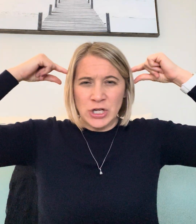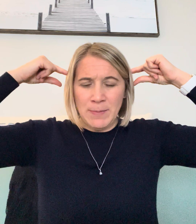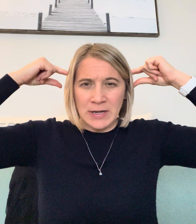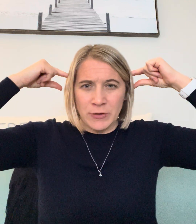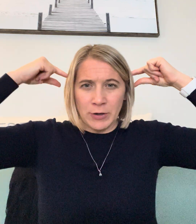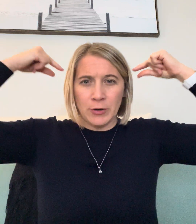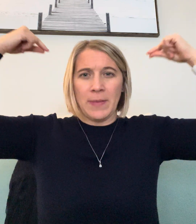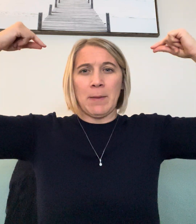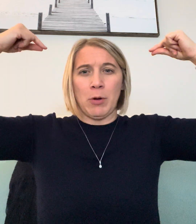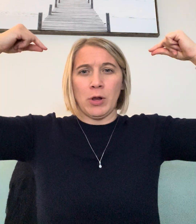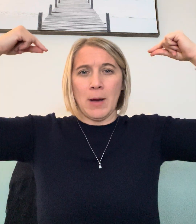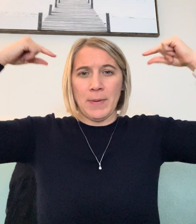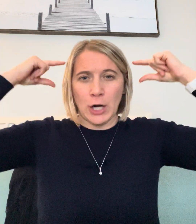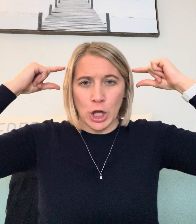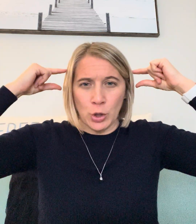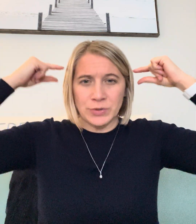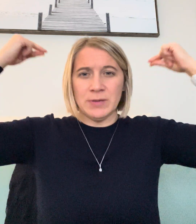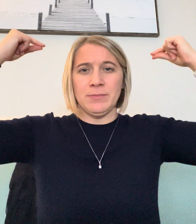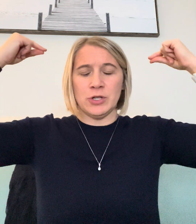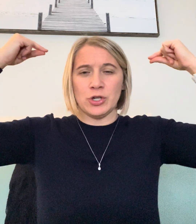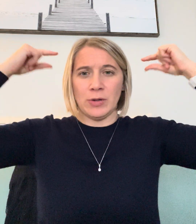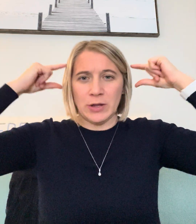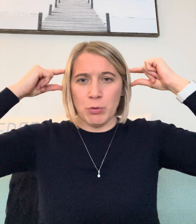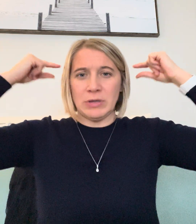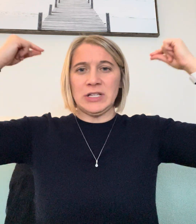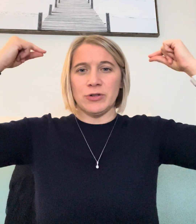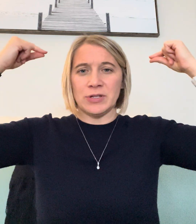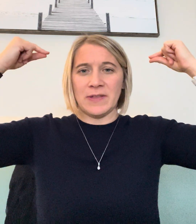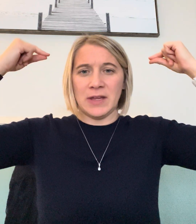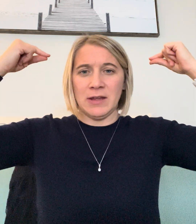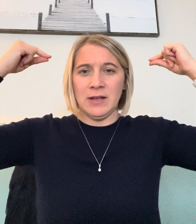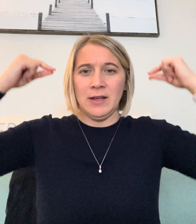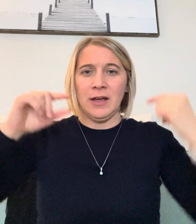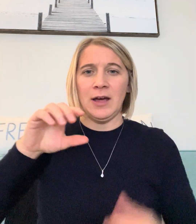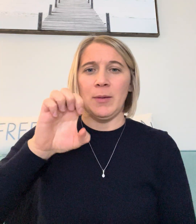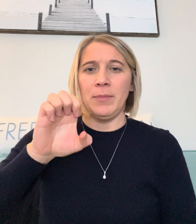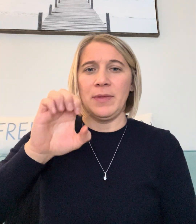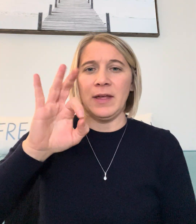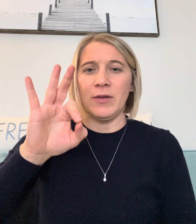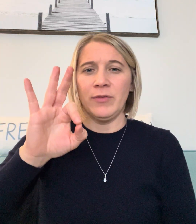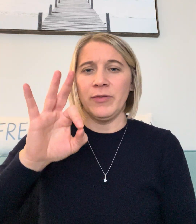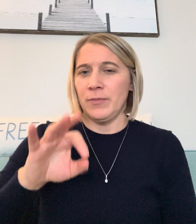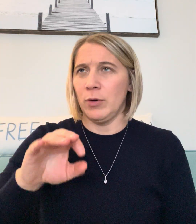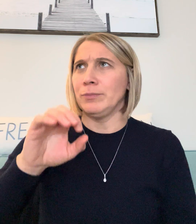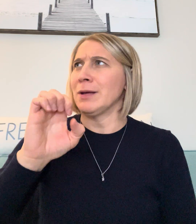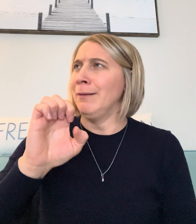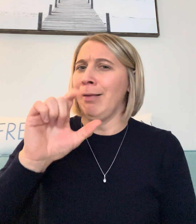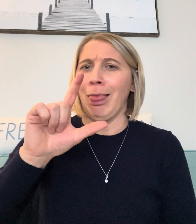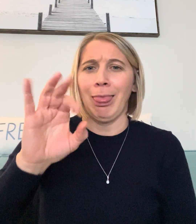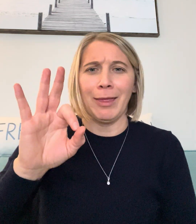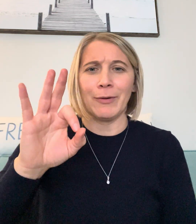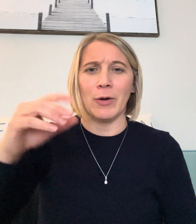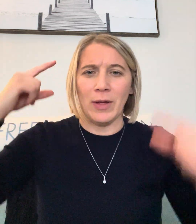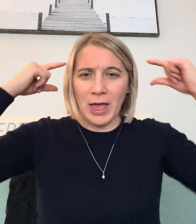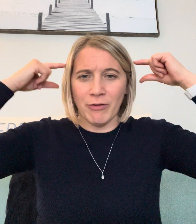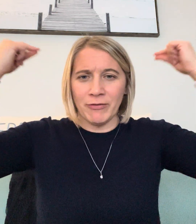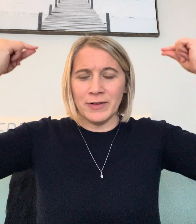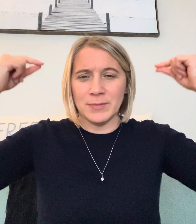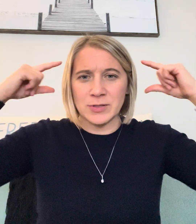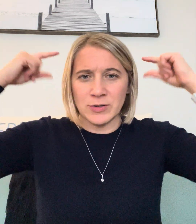on either ear and then pull up and close them to show like the pointy ears on the elf. Oops, there we go, elf. I'm so used to